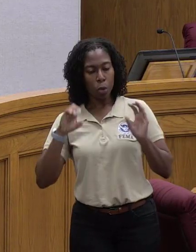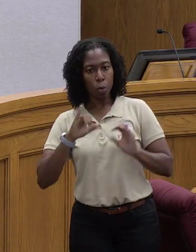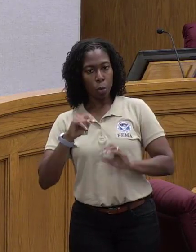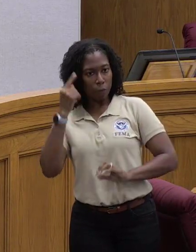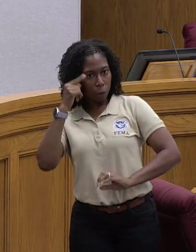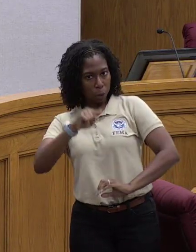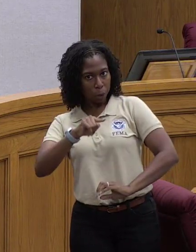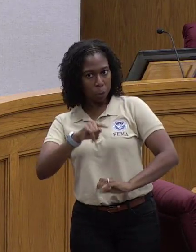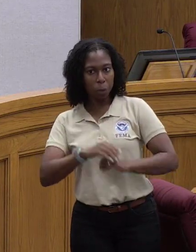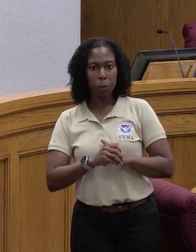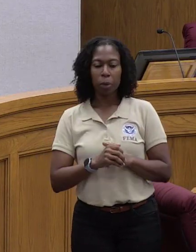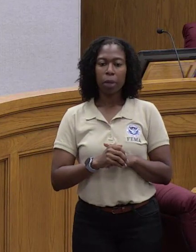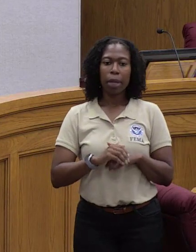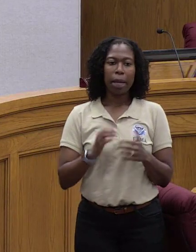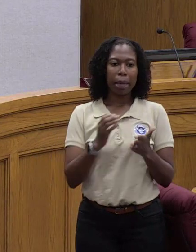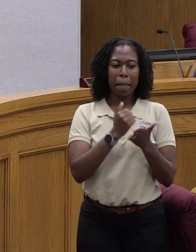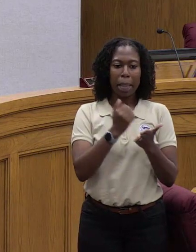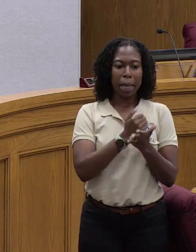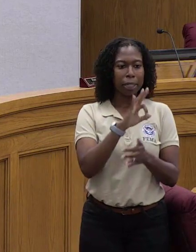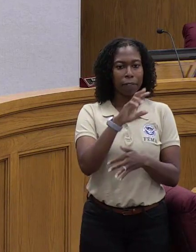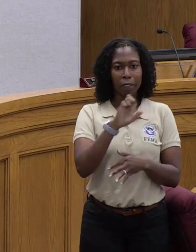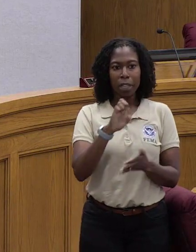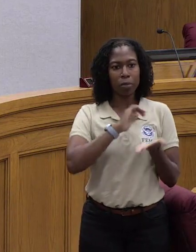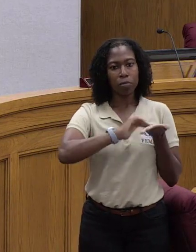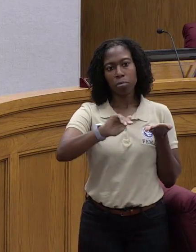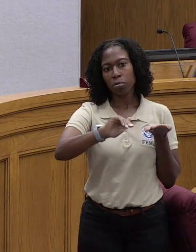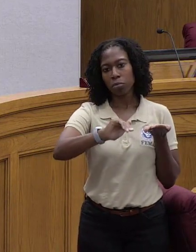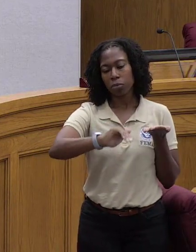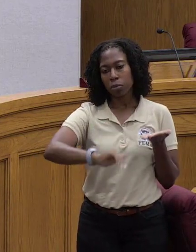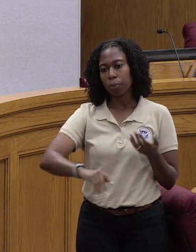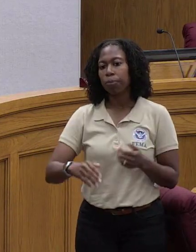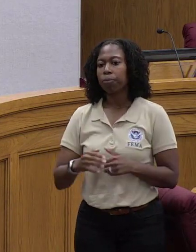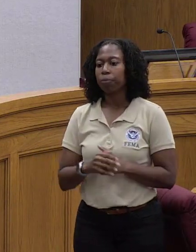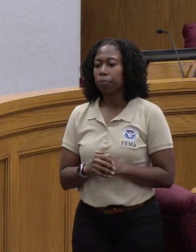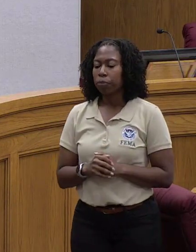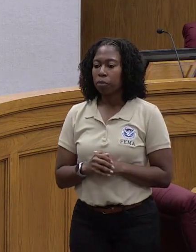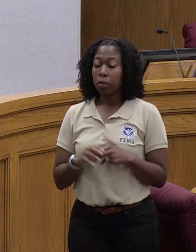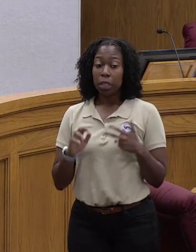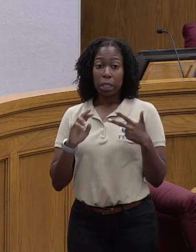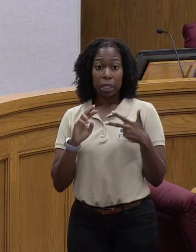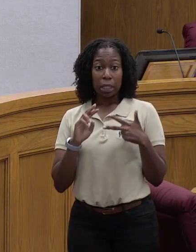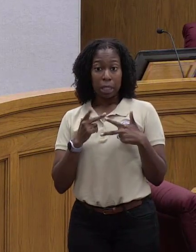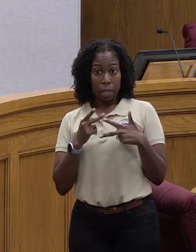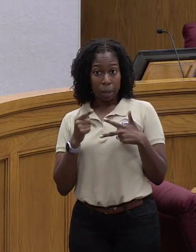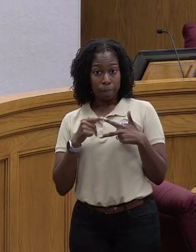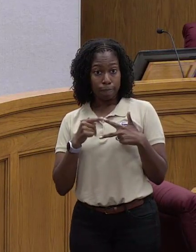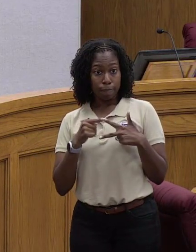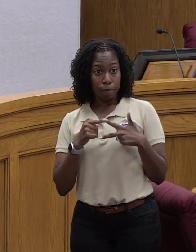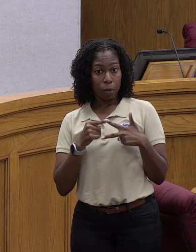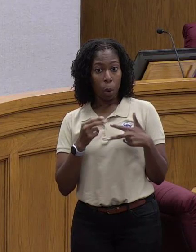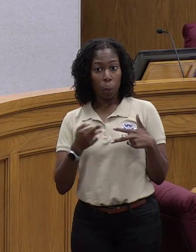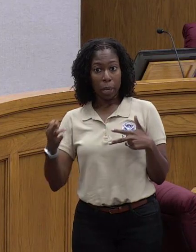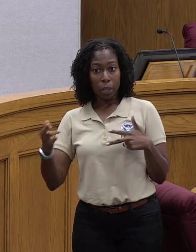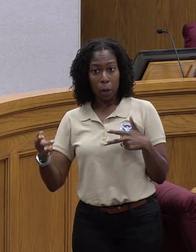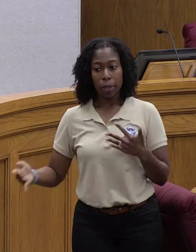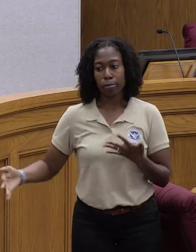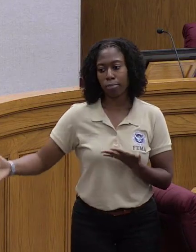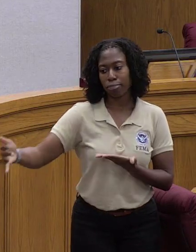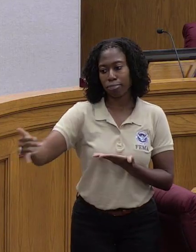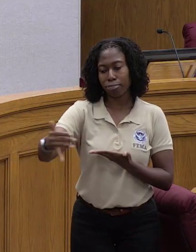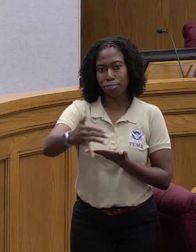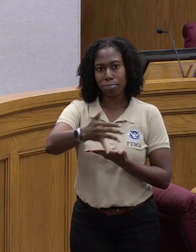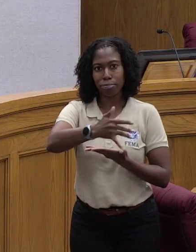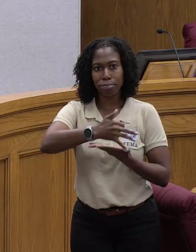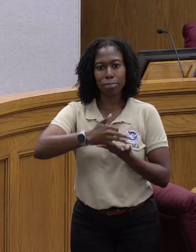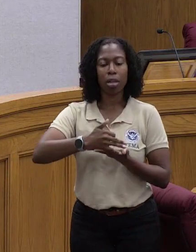well. Number two, we are bringing in more resources. We have over 1,000 employees on the ground